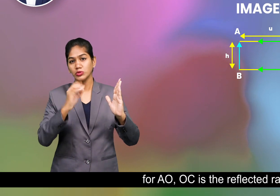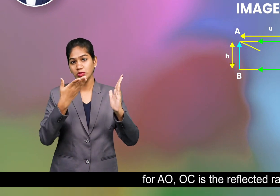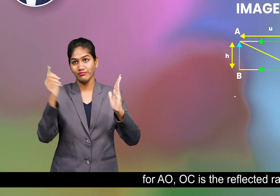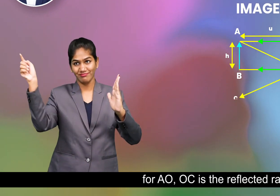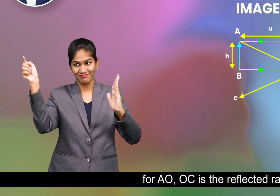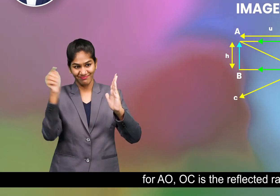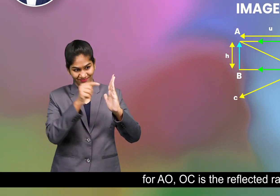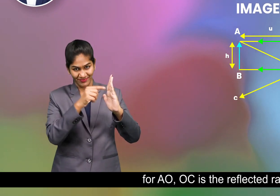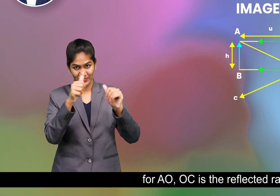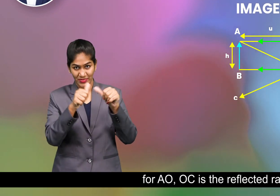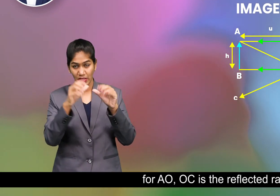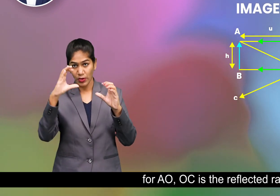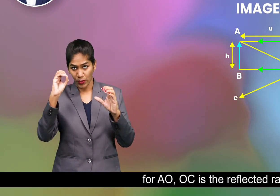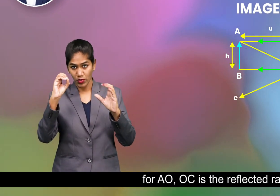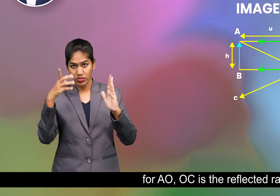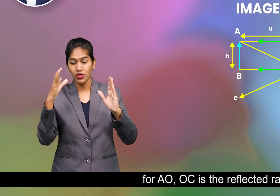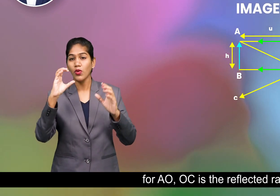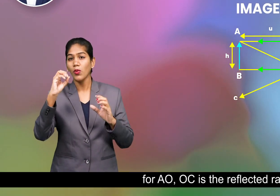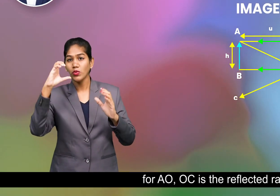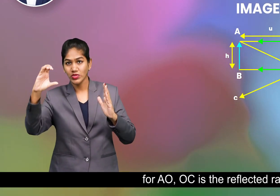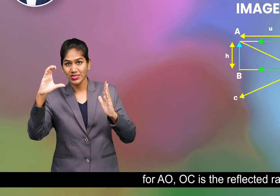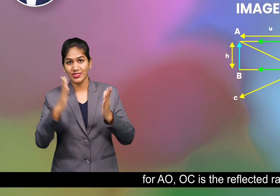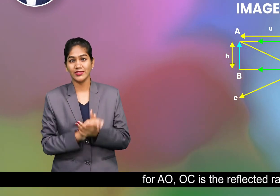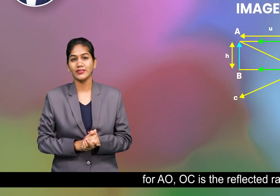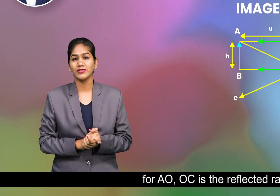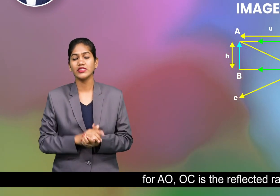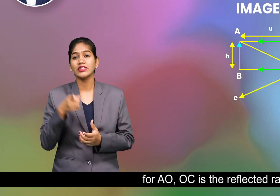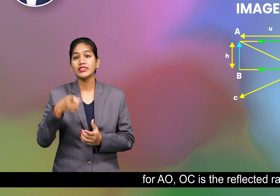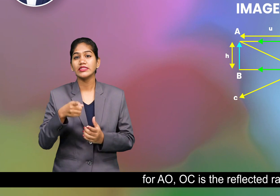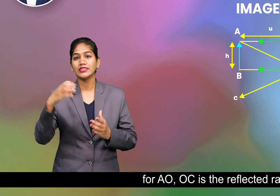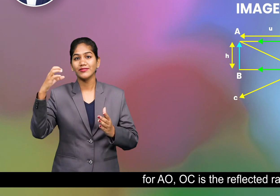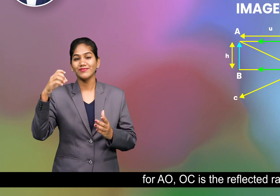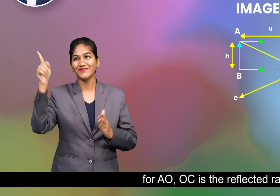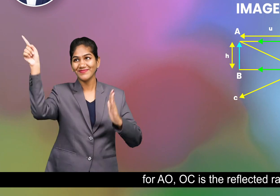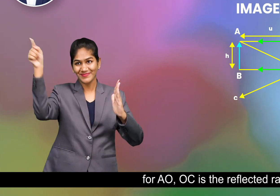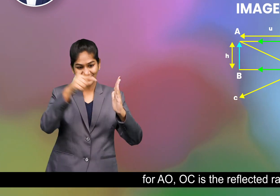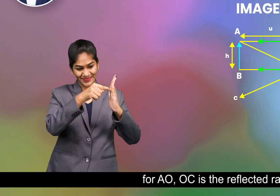For AO, OC is the reflected ray.